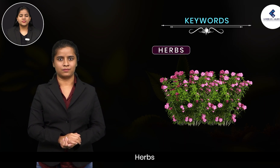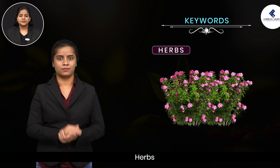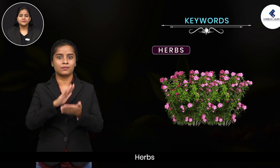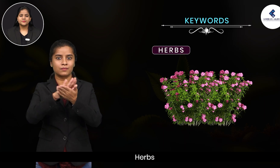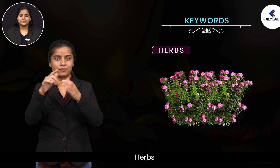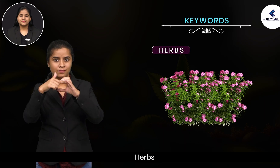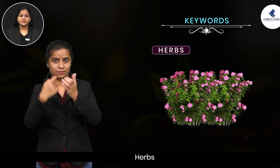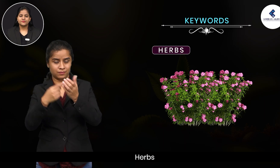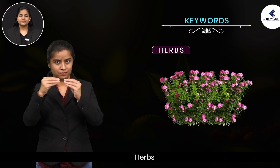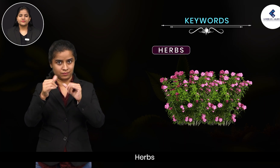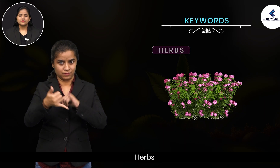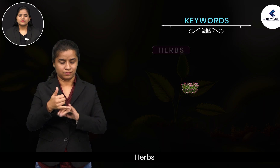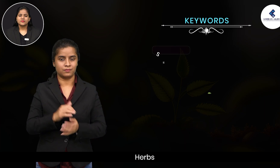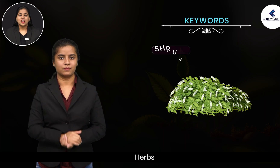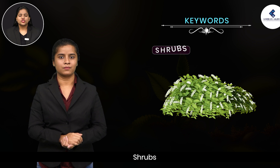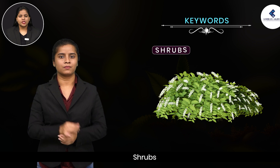herbs,